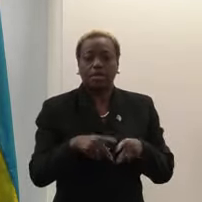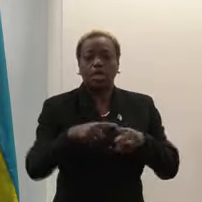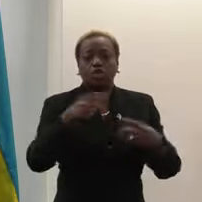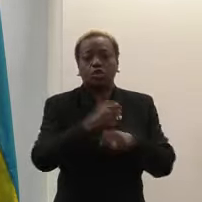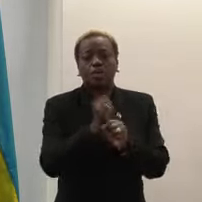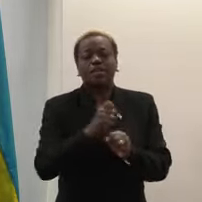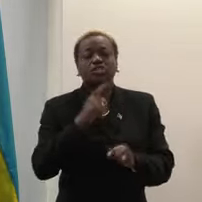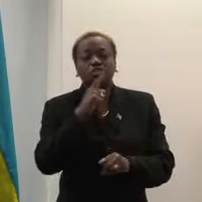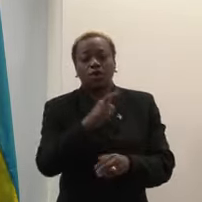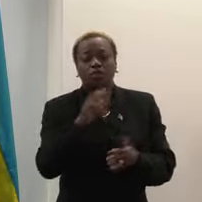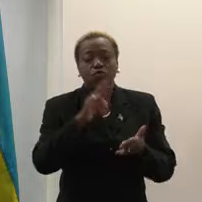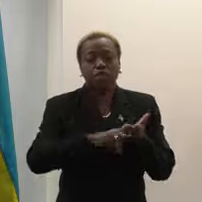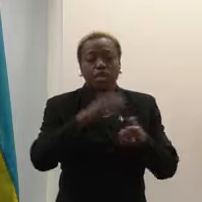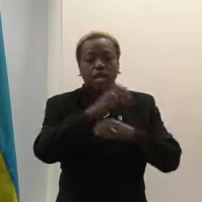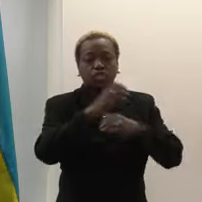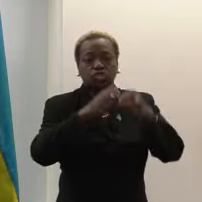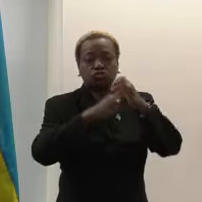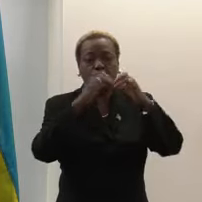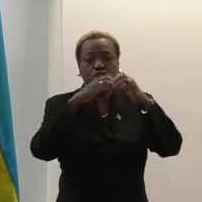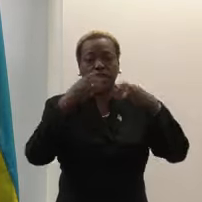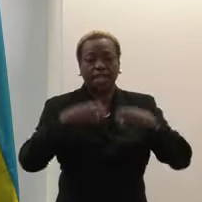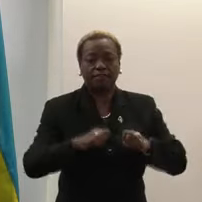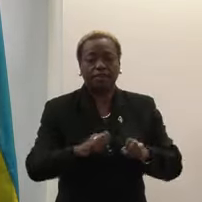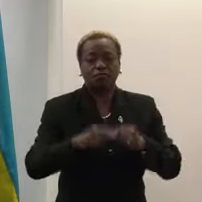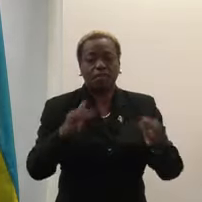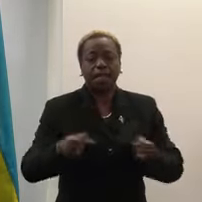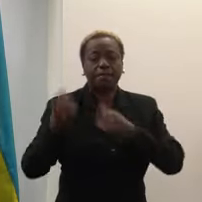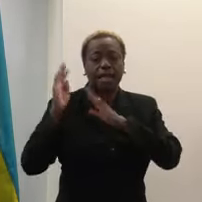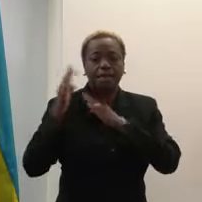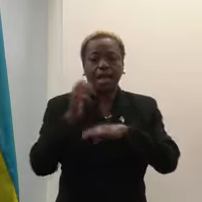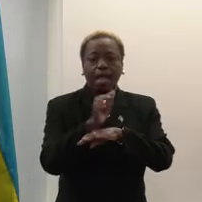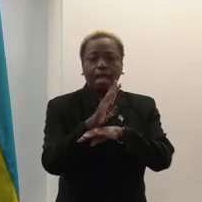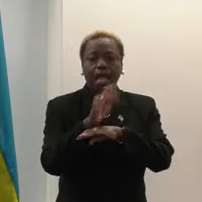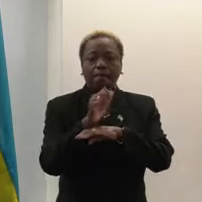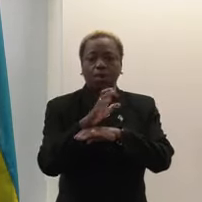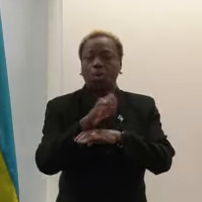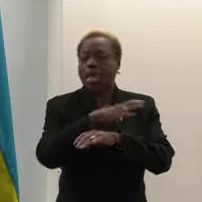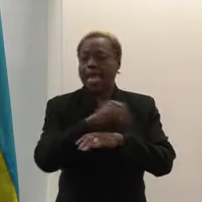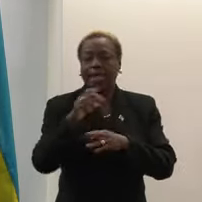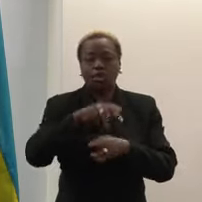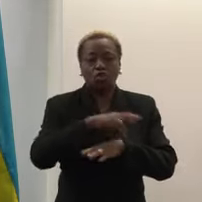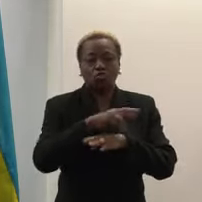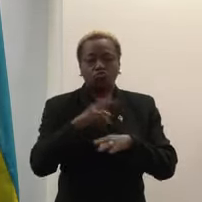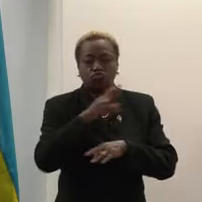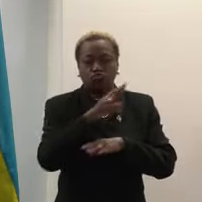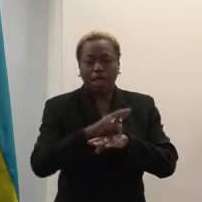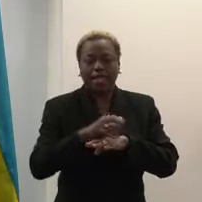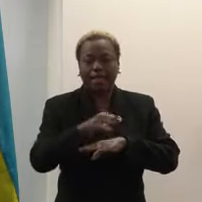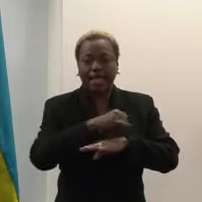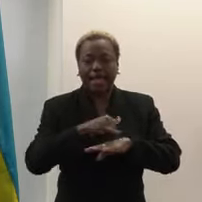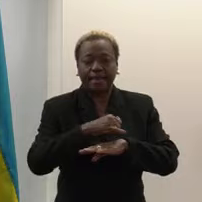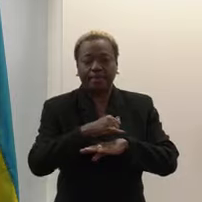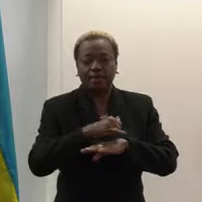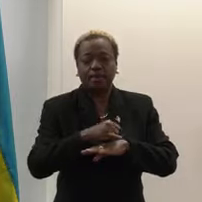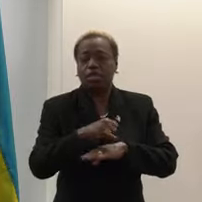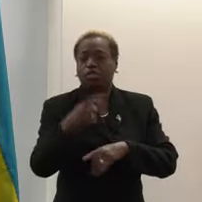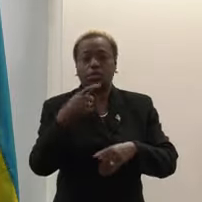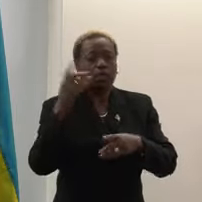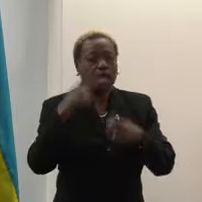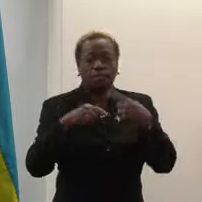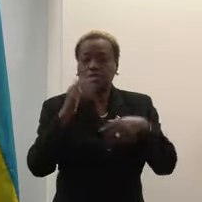ensure that the reconstruction efforts of Grand Bahama, Abaco, and the Ragged Island do not come to a